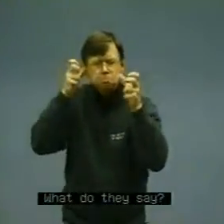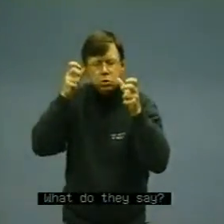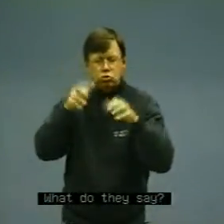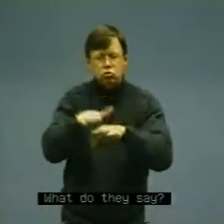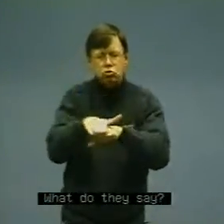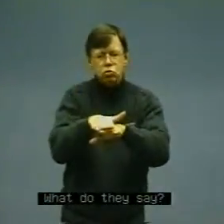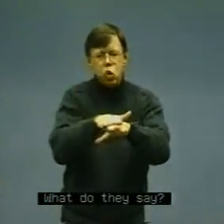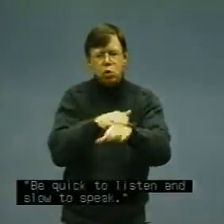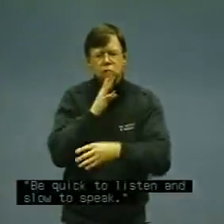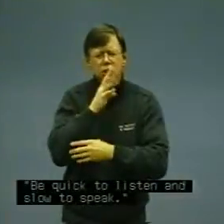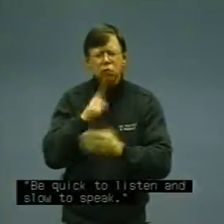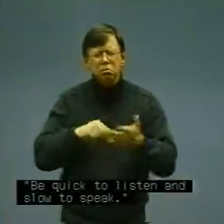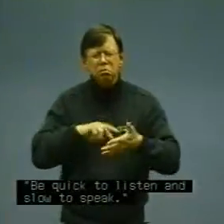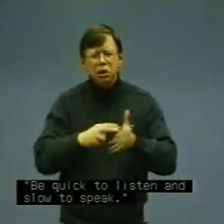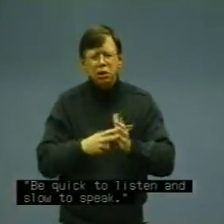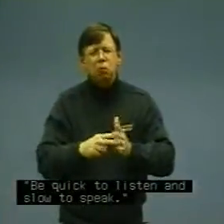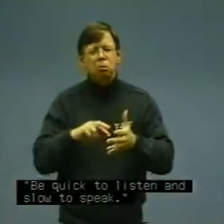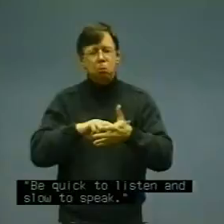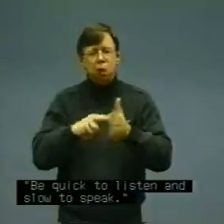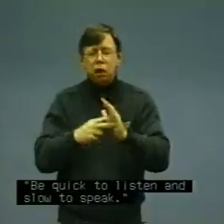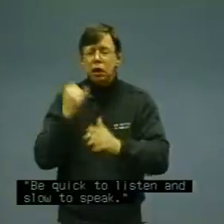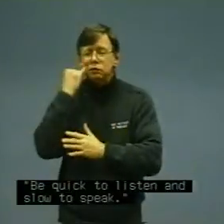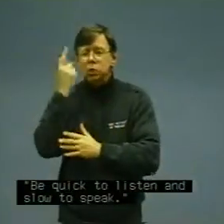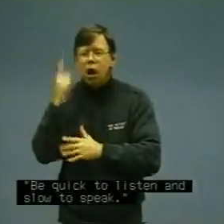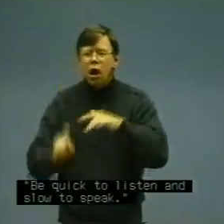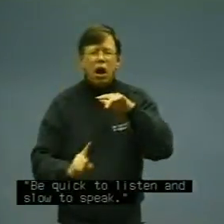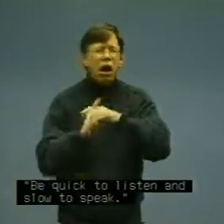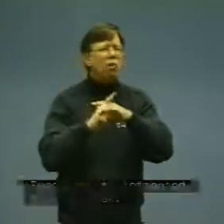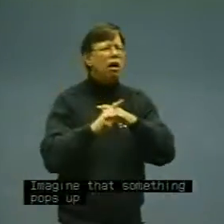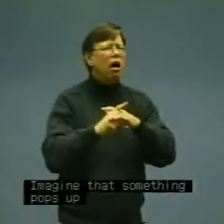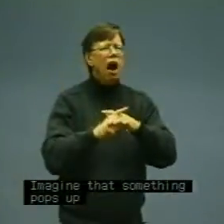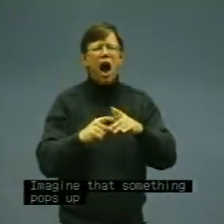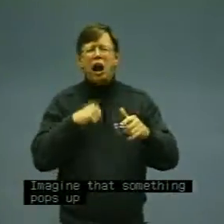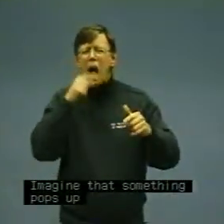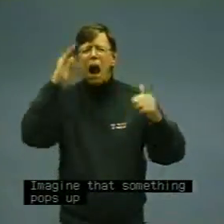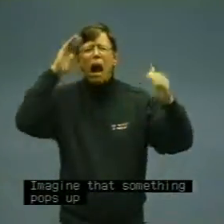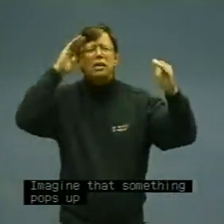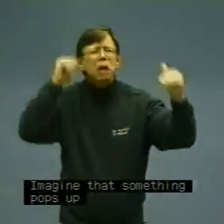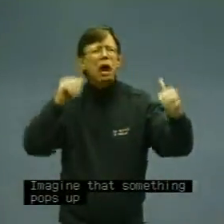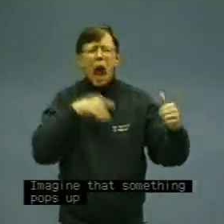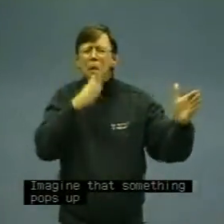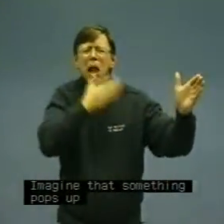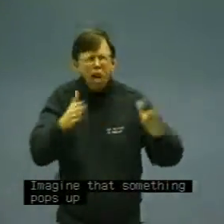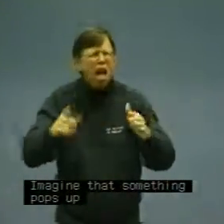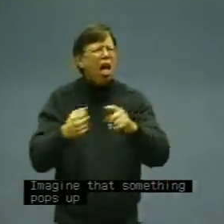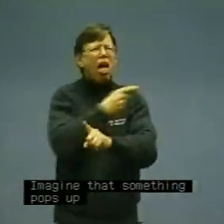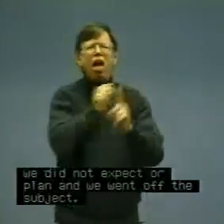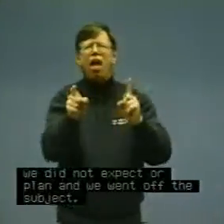What do they say? Be quick to listen and slow to speak. Imagine that something